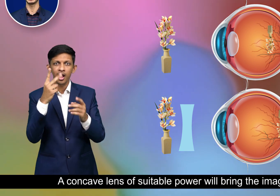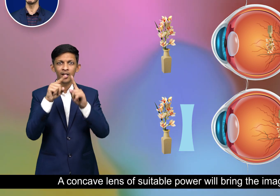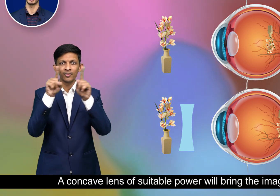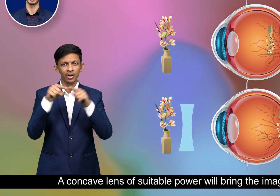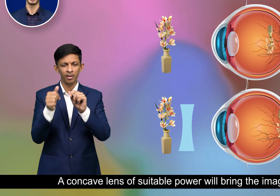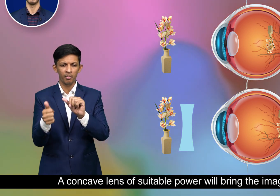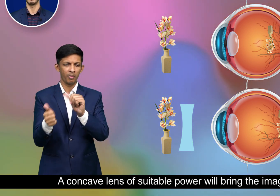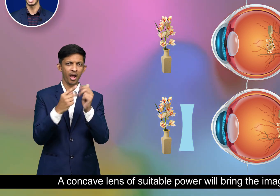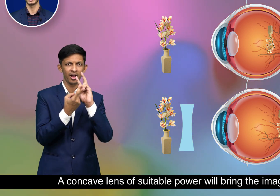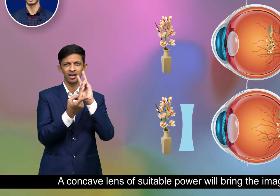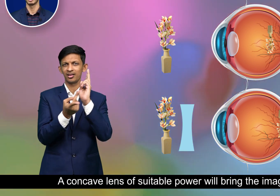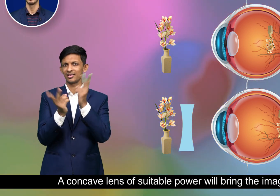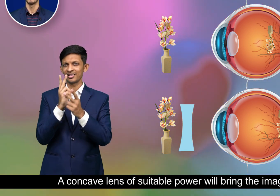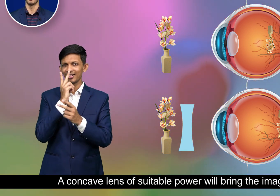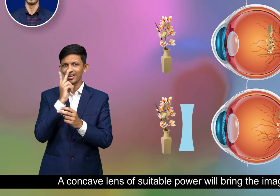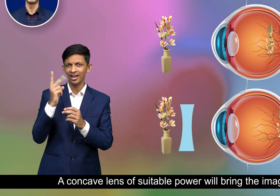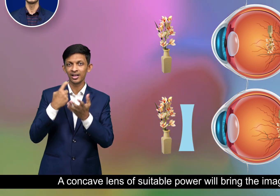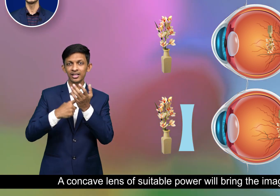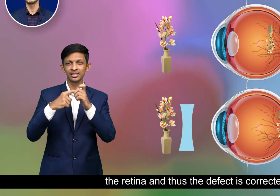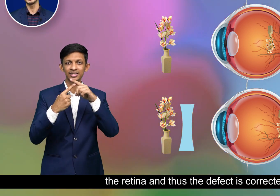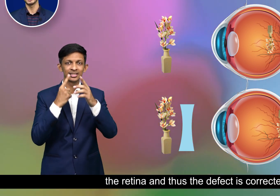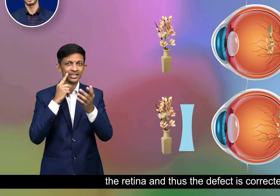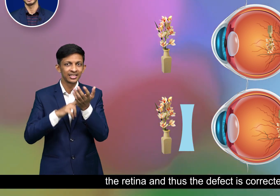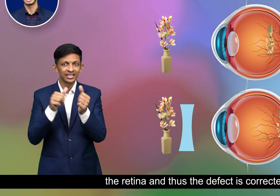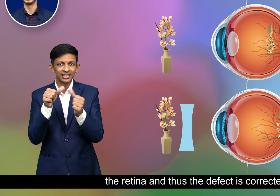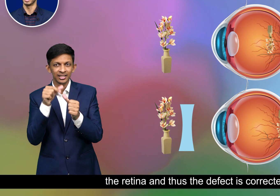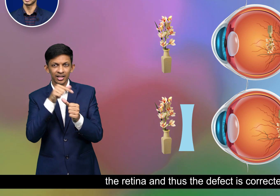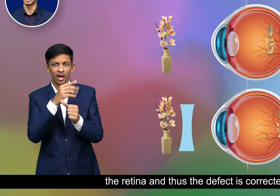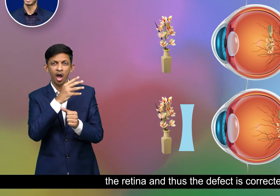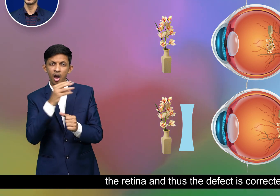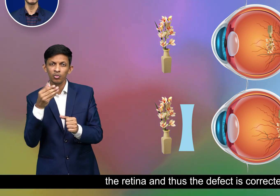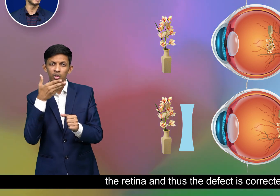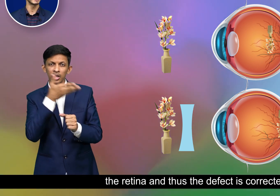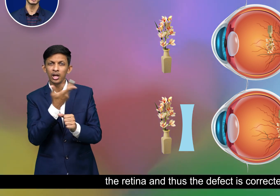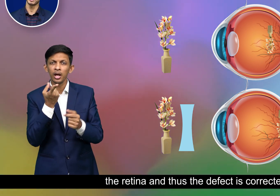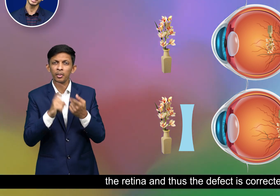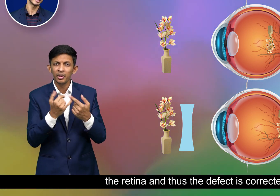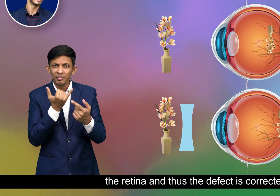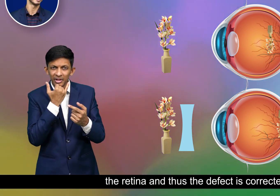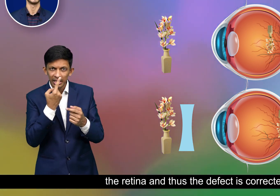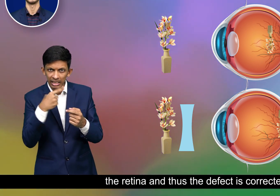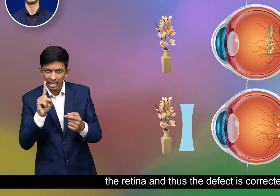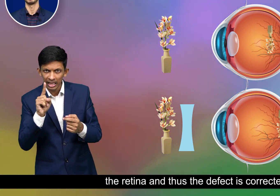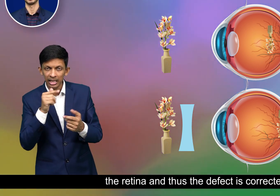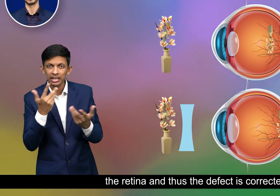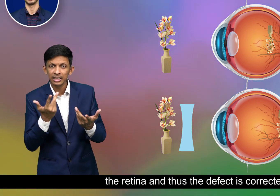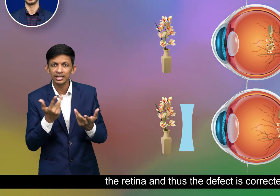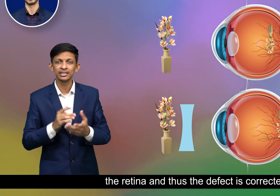will bring the image back on to the retina and thus the defect is corrected.